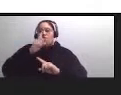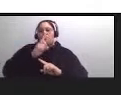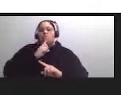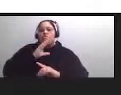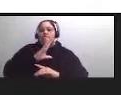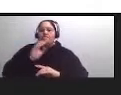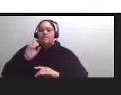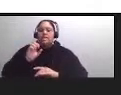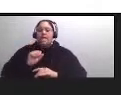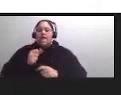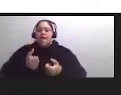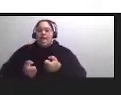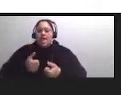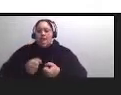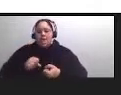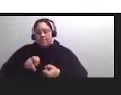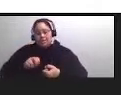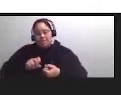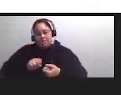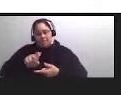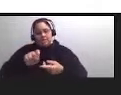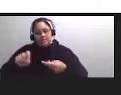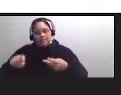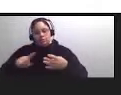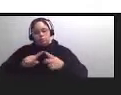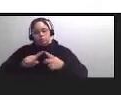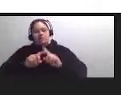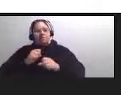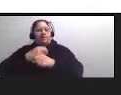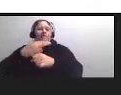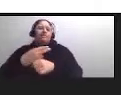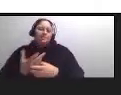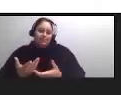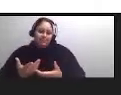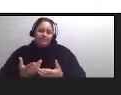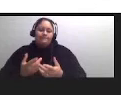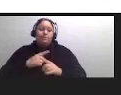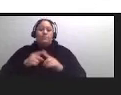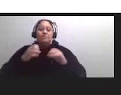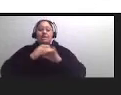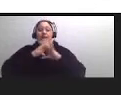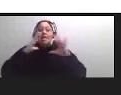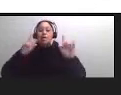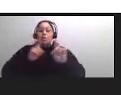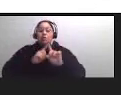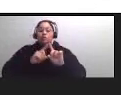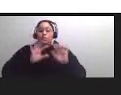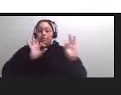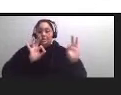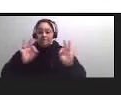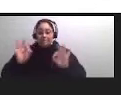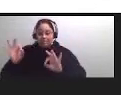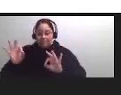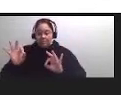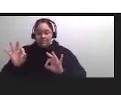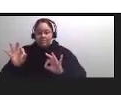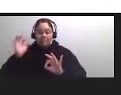1,500 SMSs have been sent out to stakeholders. I just wish to clarify that these